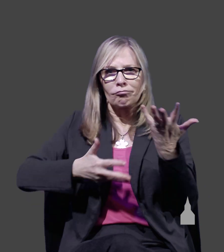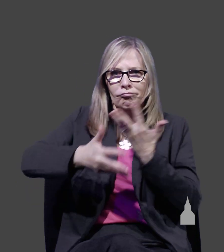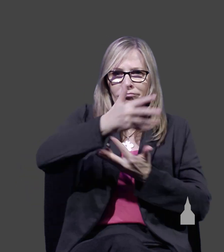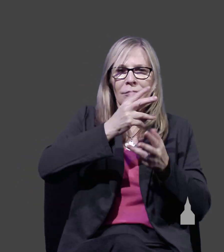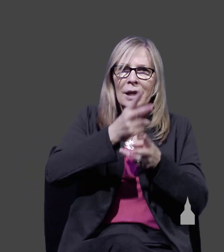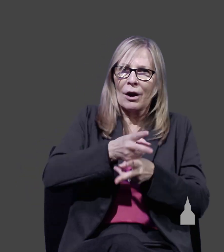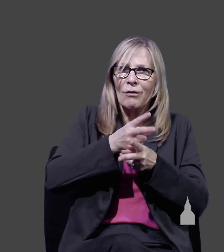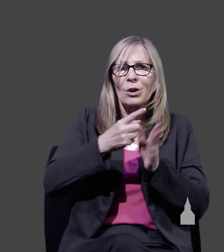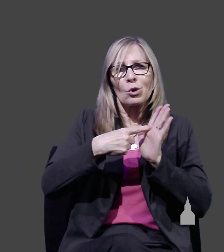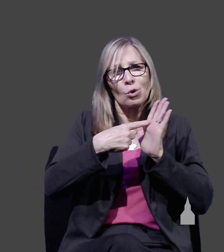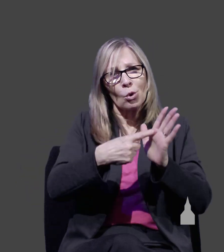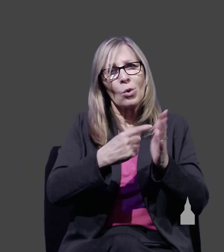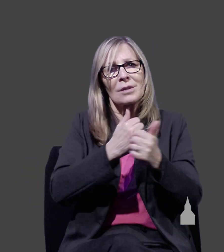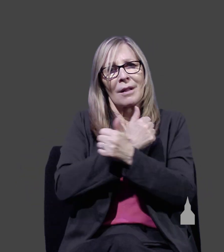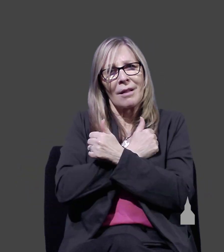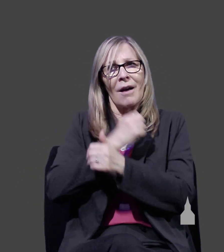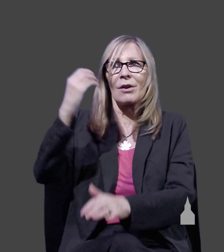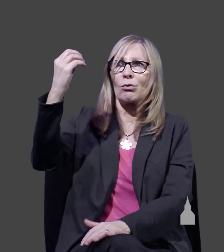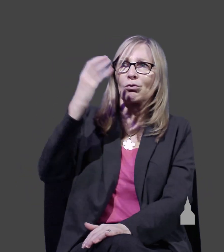Christ.